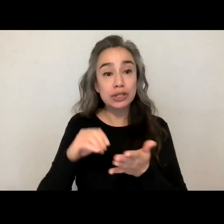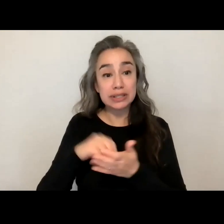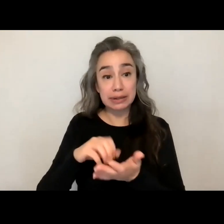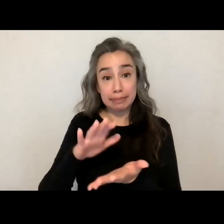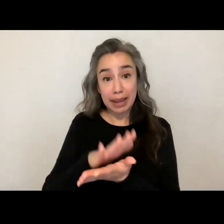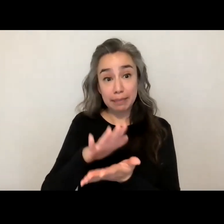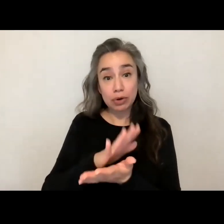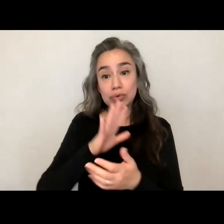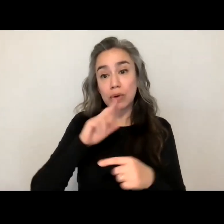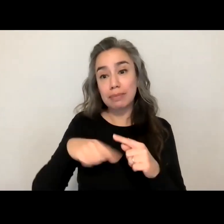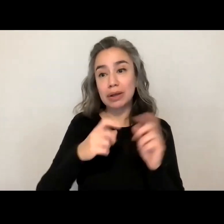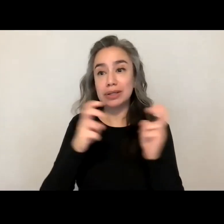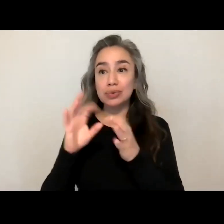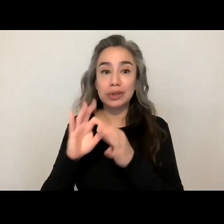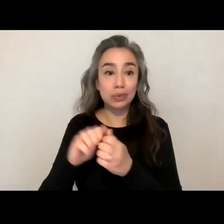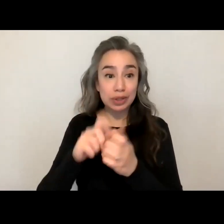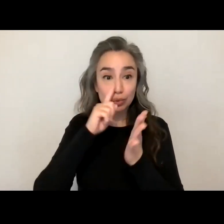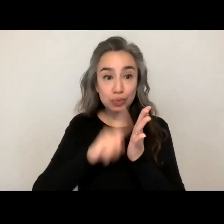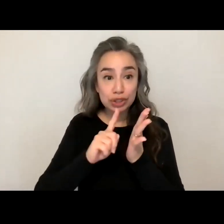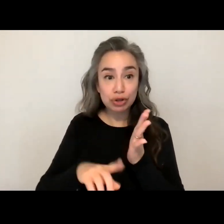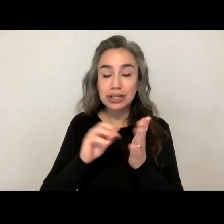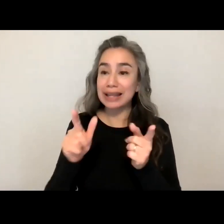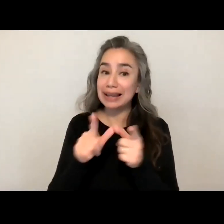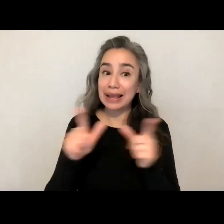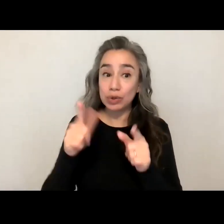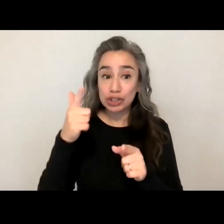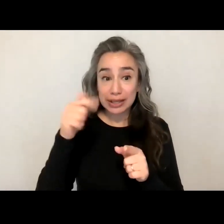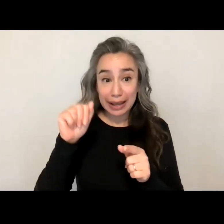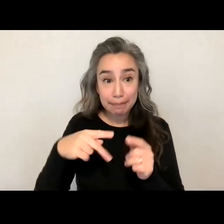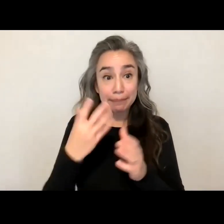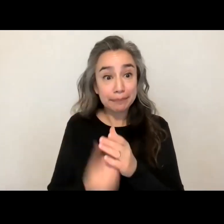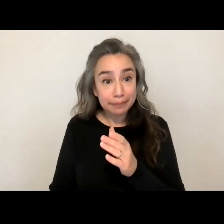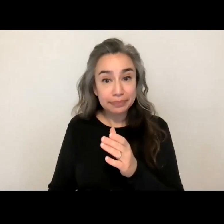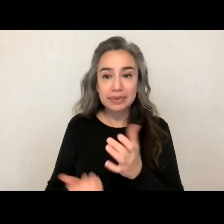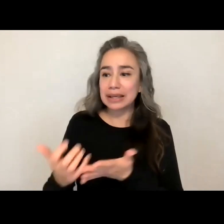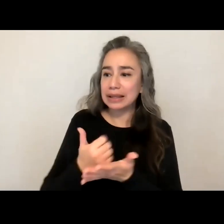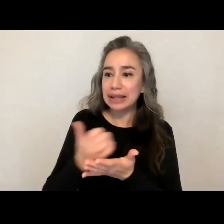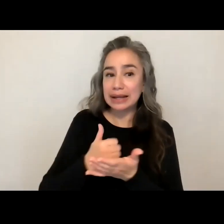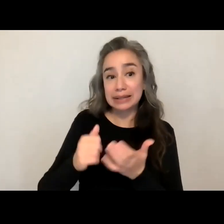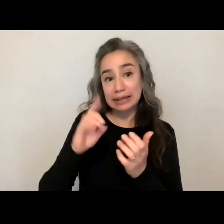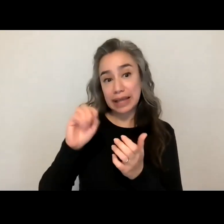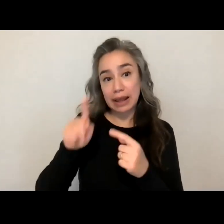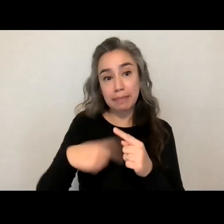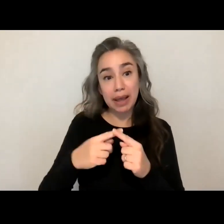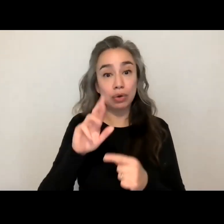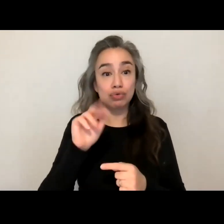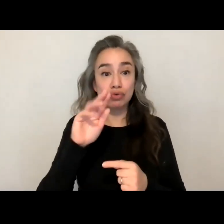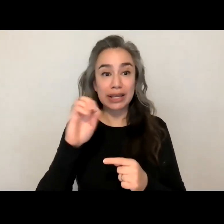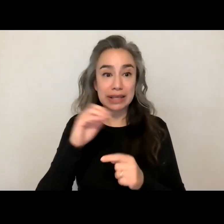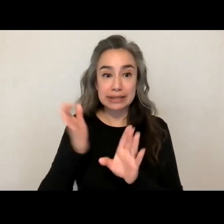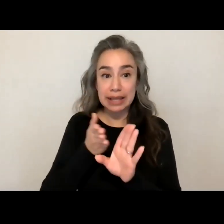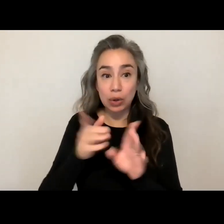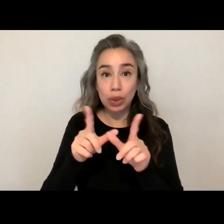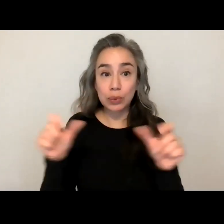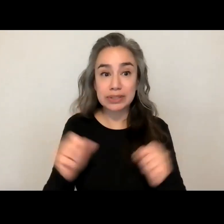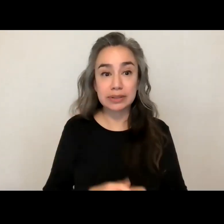issues related to research on the language gap and about collecting data about race and psycholinguistics. And the question asks, do